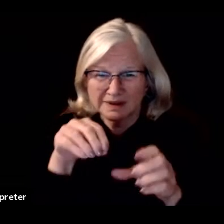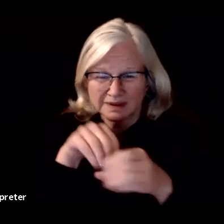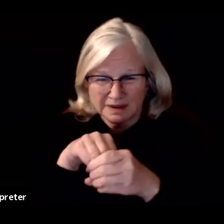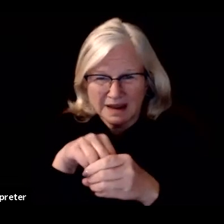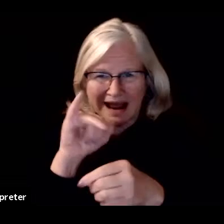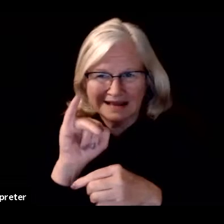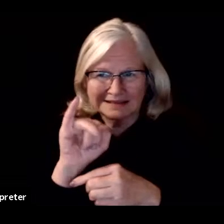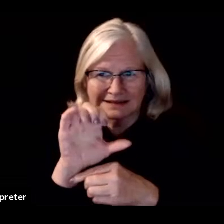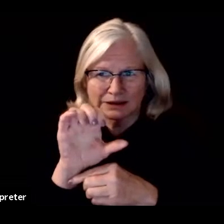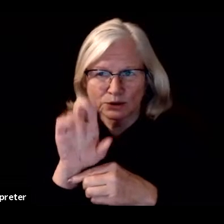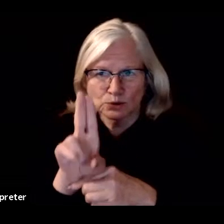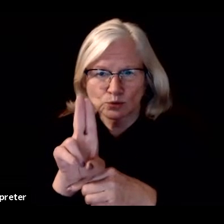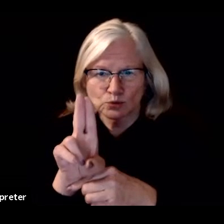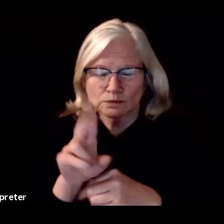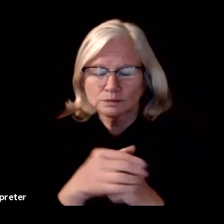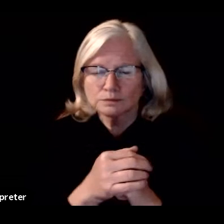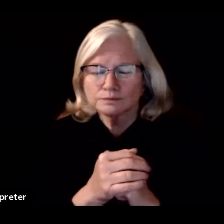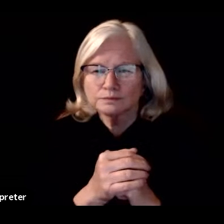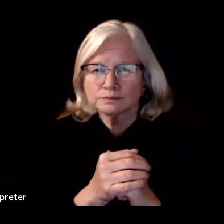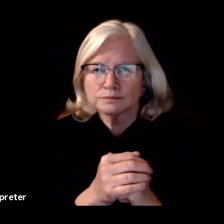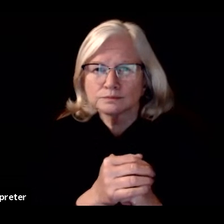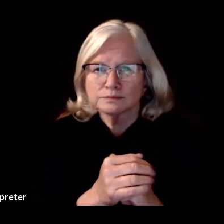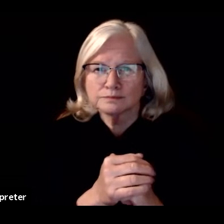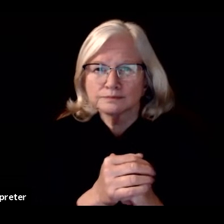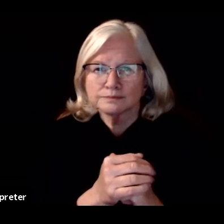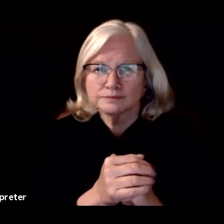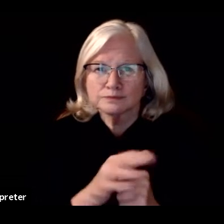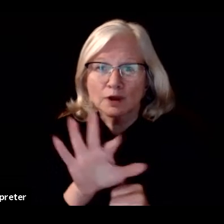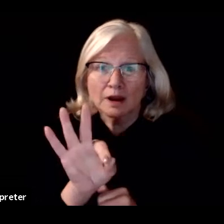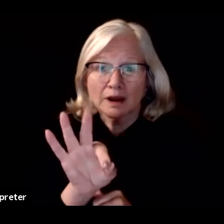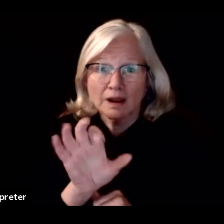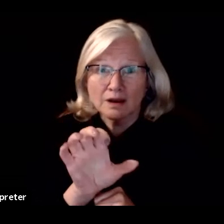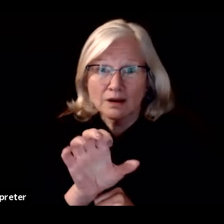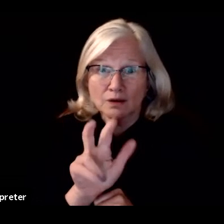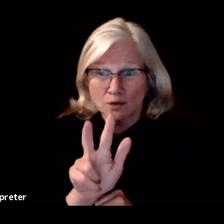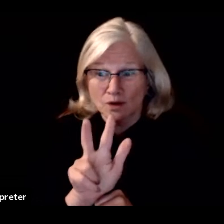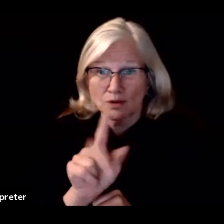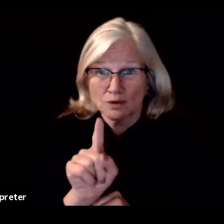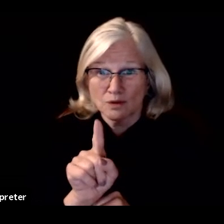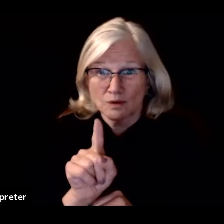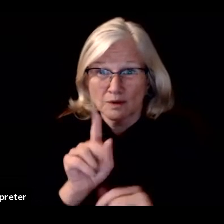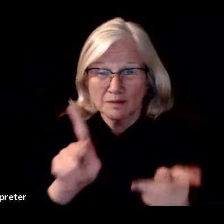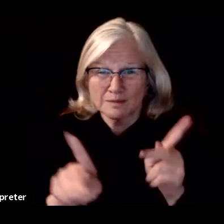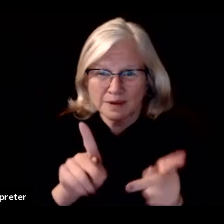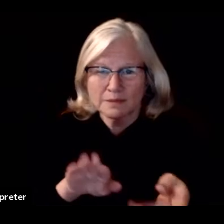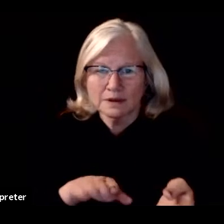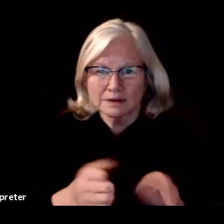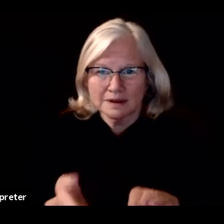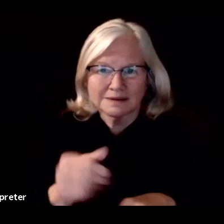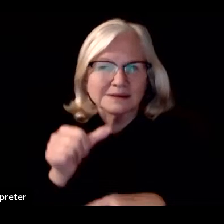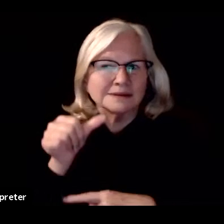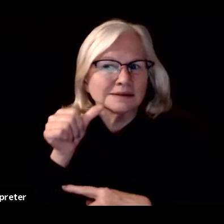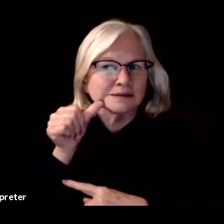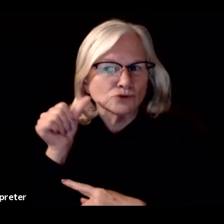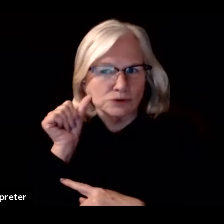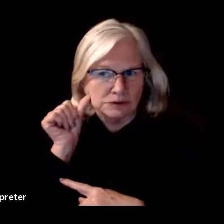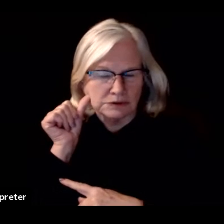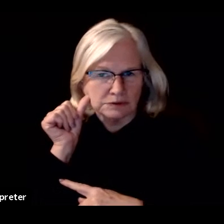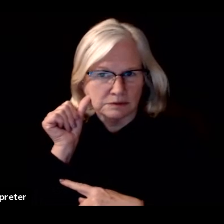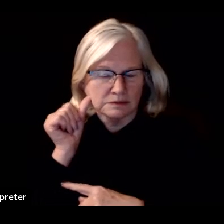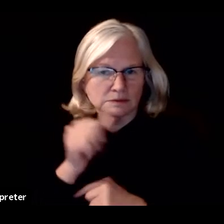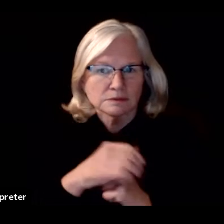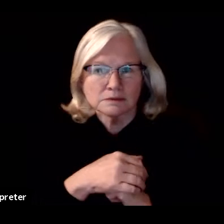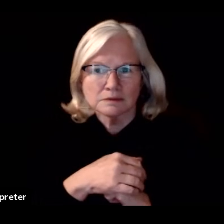31 Minnesotans yesterday for a new total of 2,505 deaths in our state. This